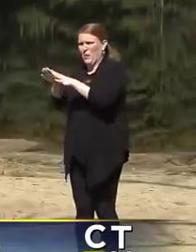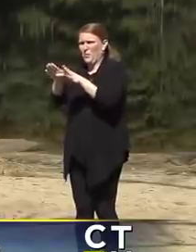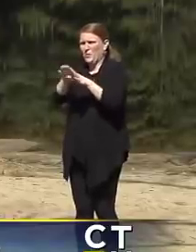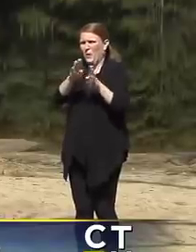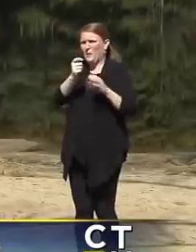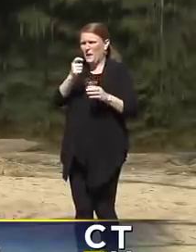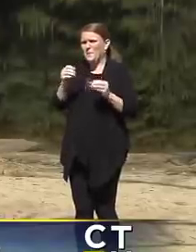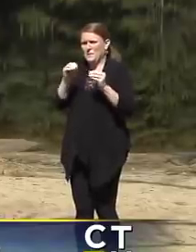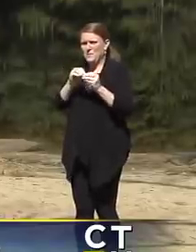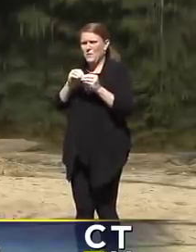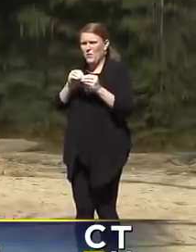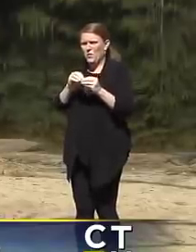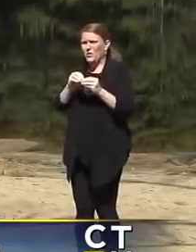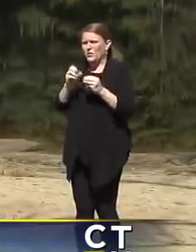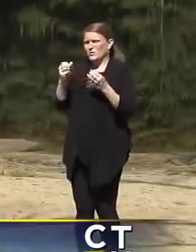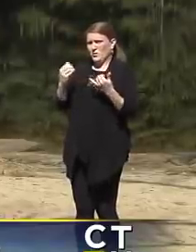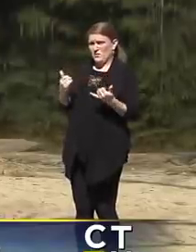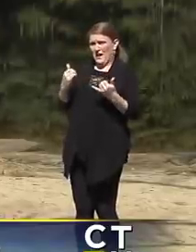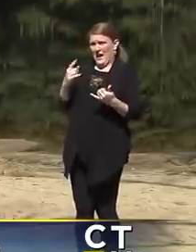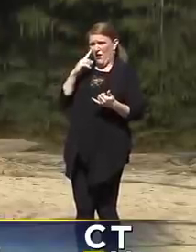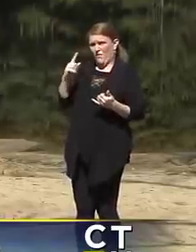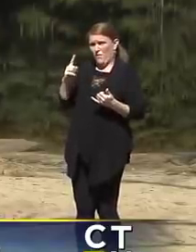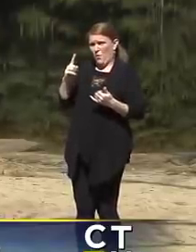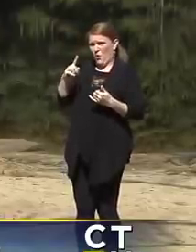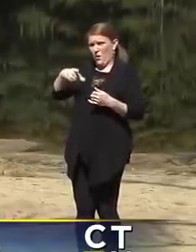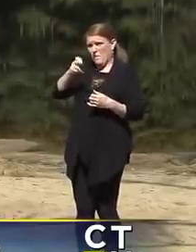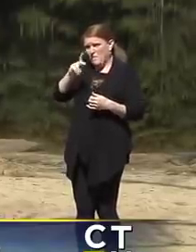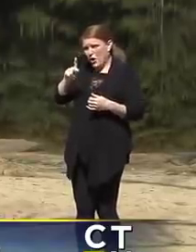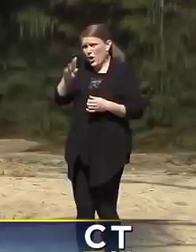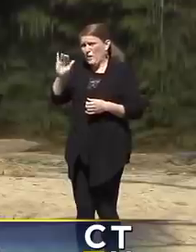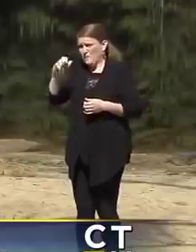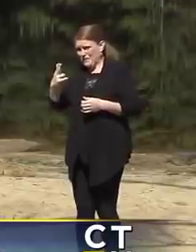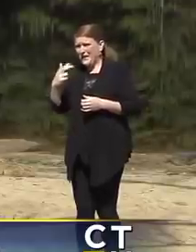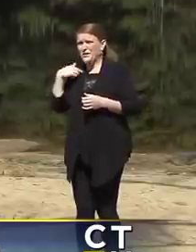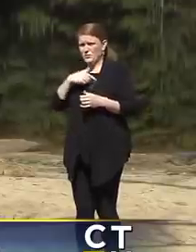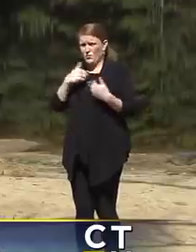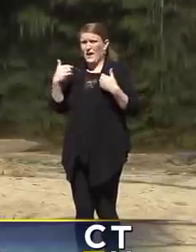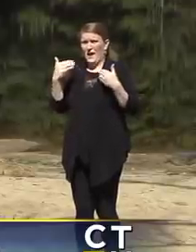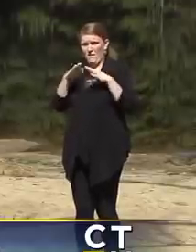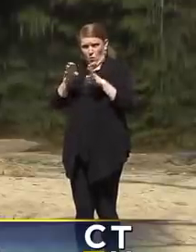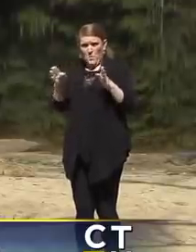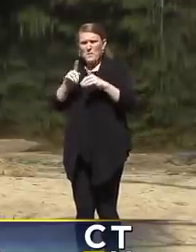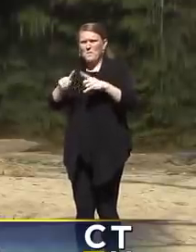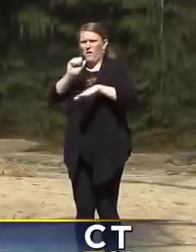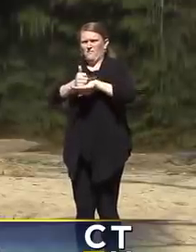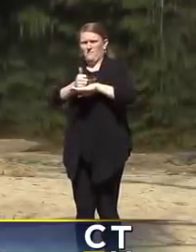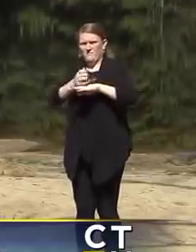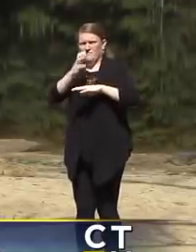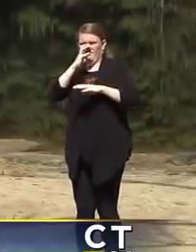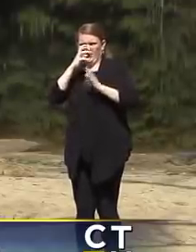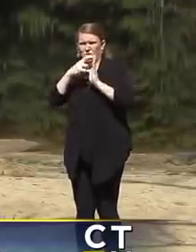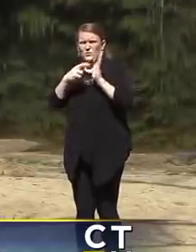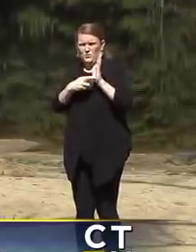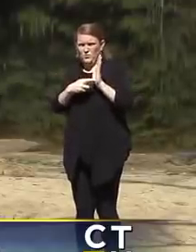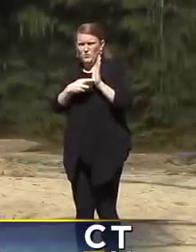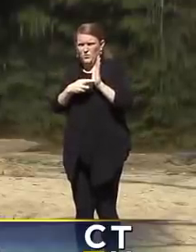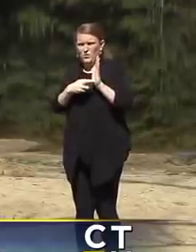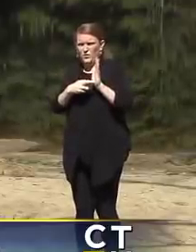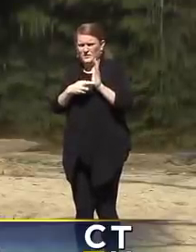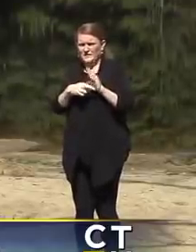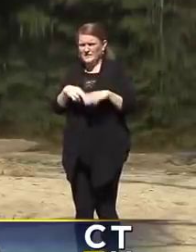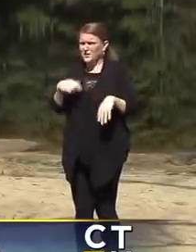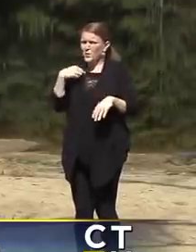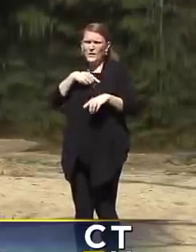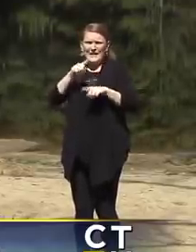put in place rules that say, look, we can't keep out-of-staters out, although I'd say Rhode Island, you got